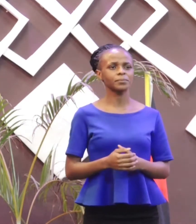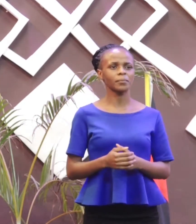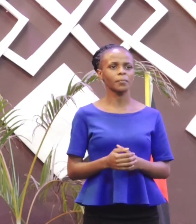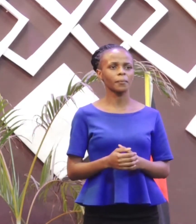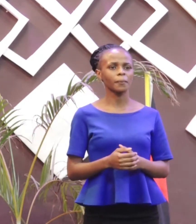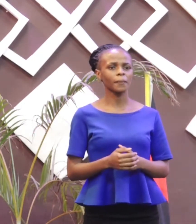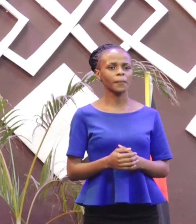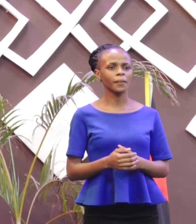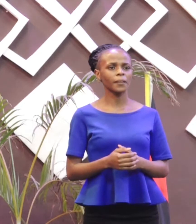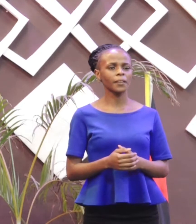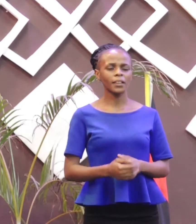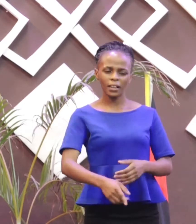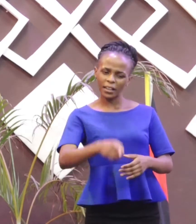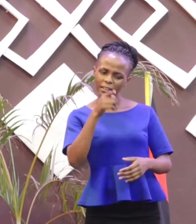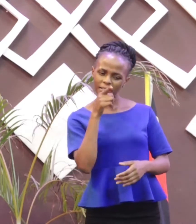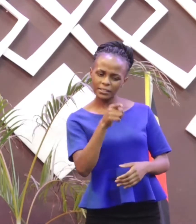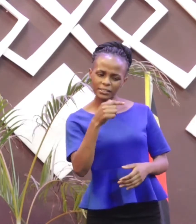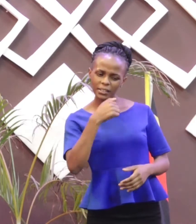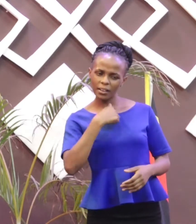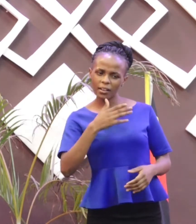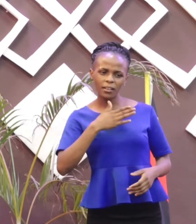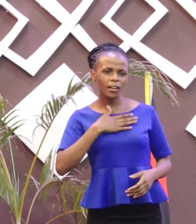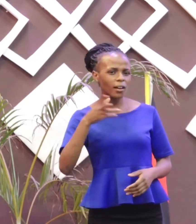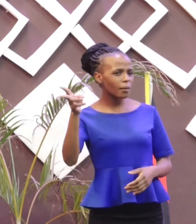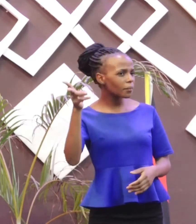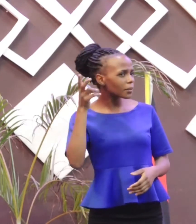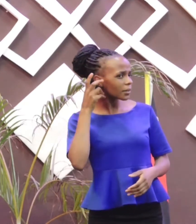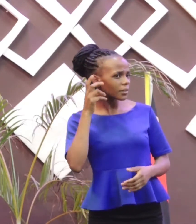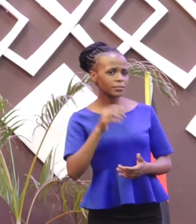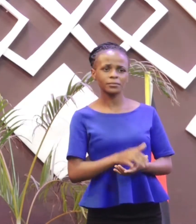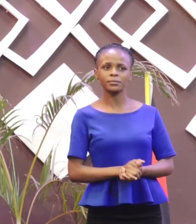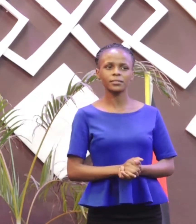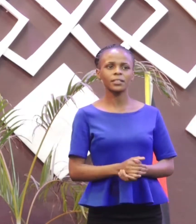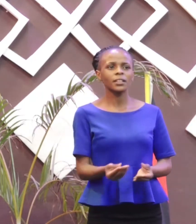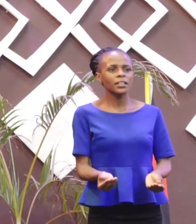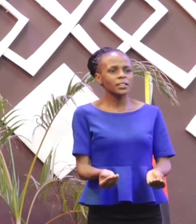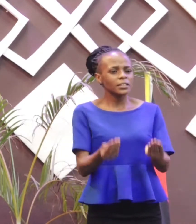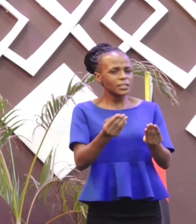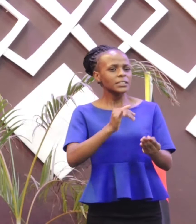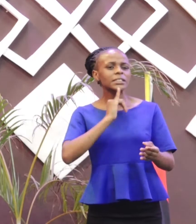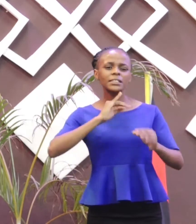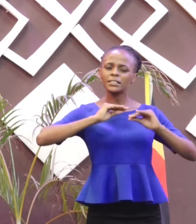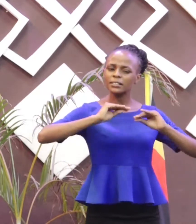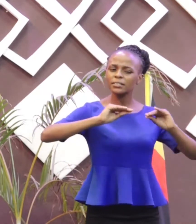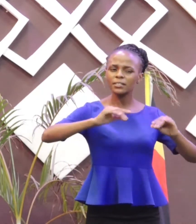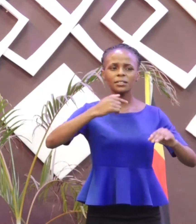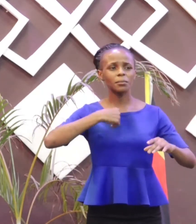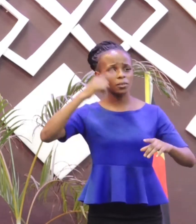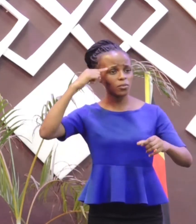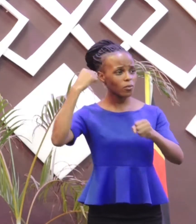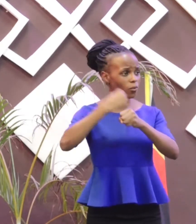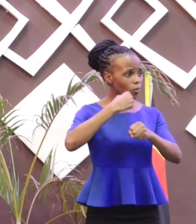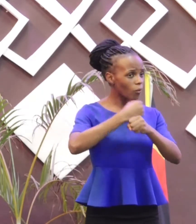okukozesa okupima. This that I'm listening to, kino kye mpuliriza, does it equip me for the work of service? Kirina